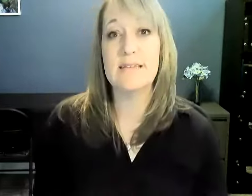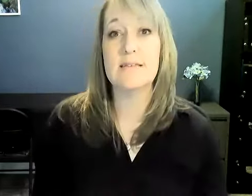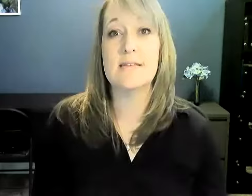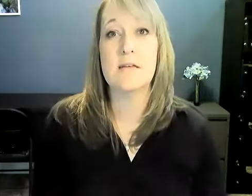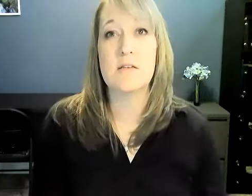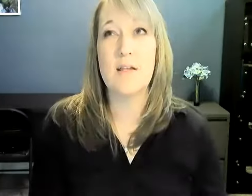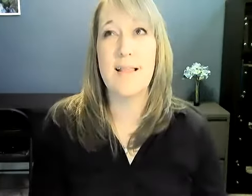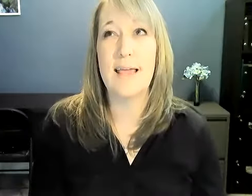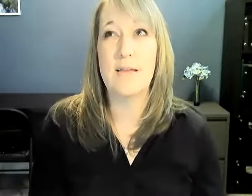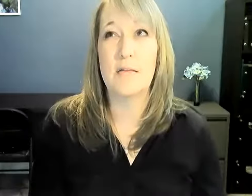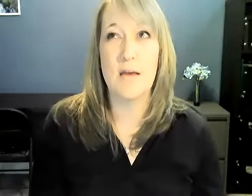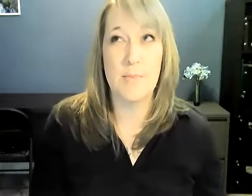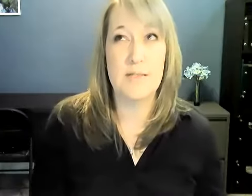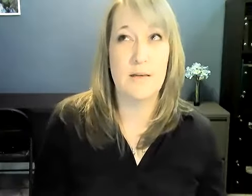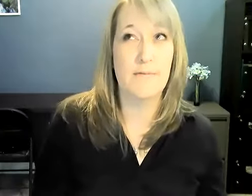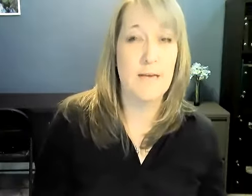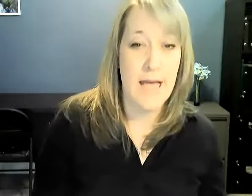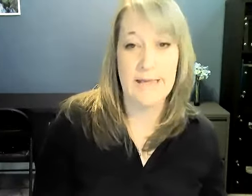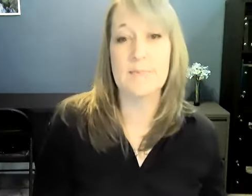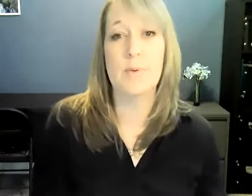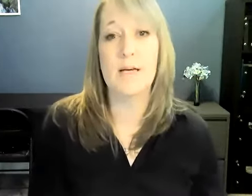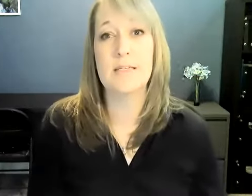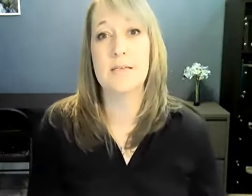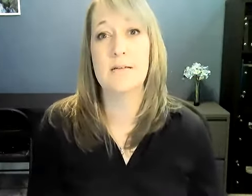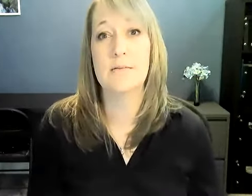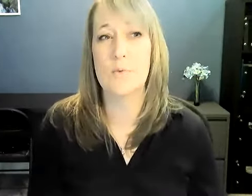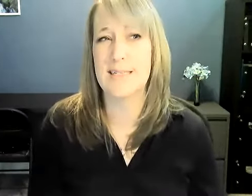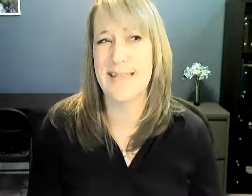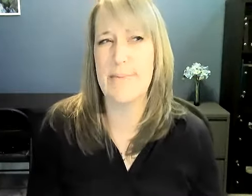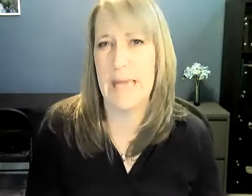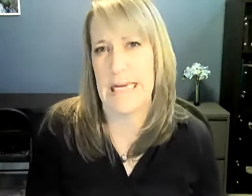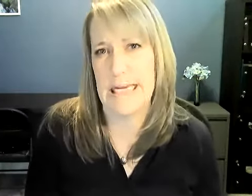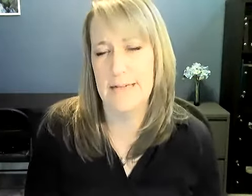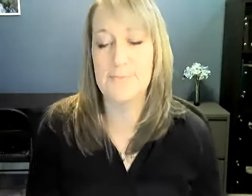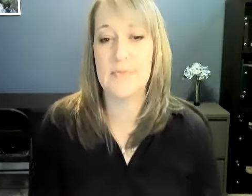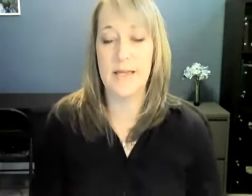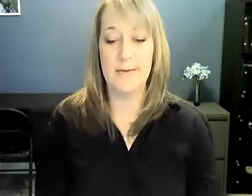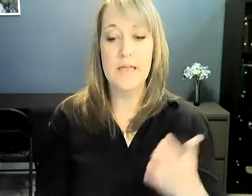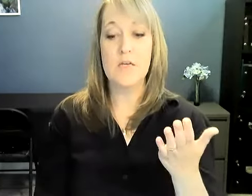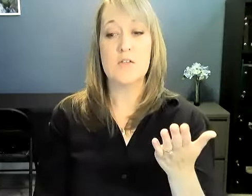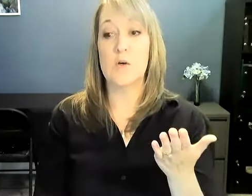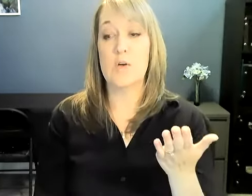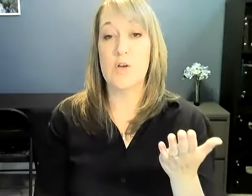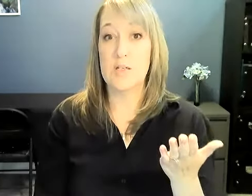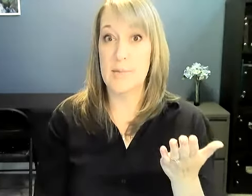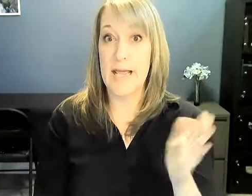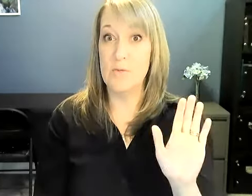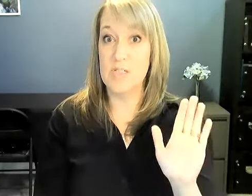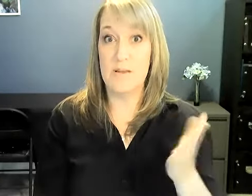Means. So not like the opposite of nice, but what does that mean? Okay, so your non-dominant hand will just be a